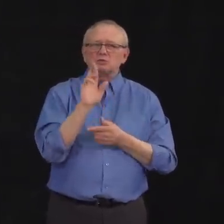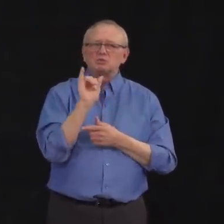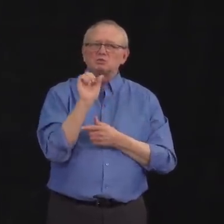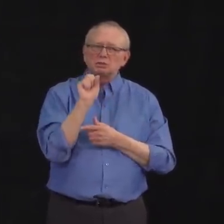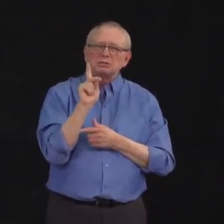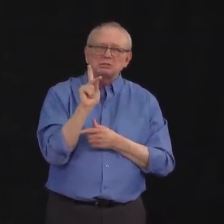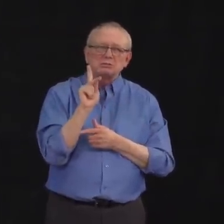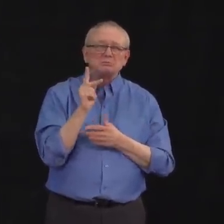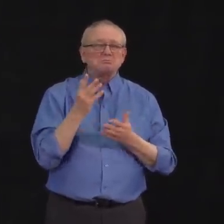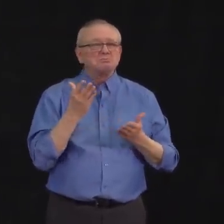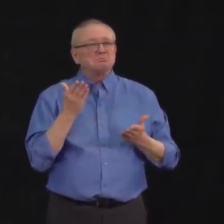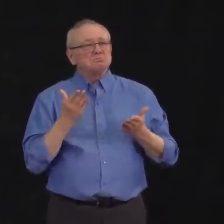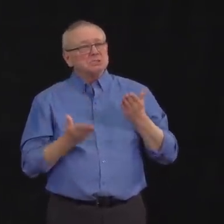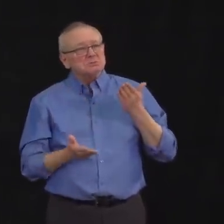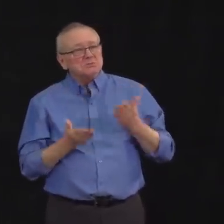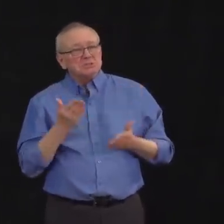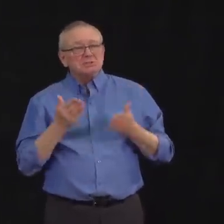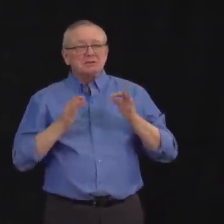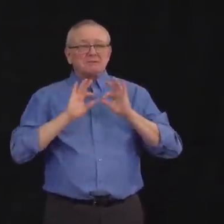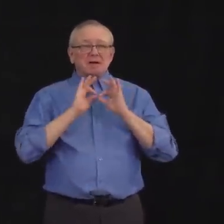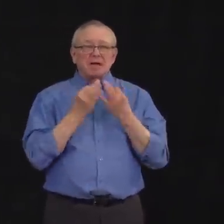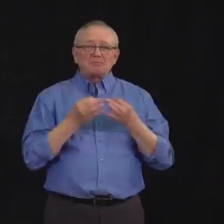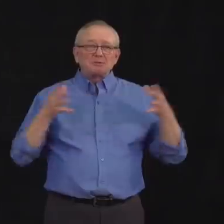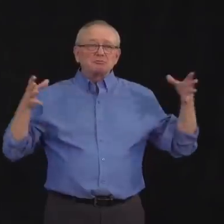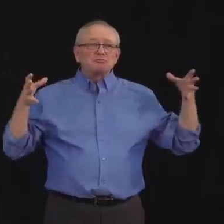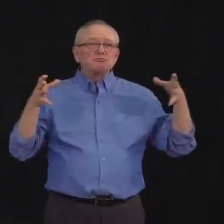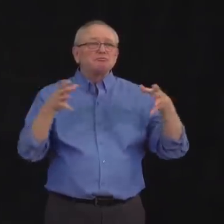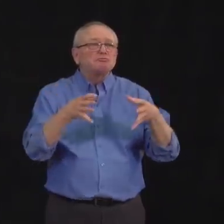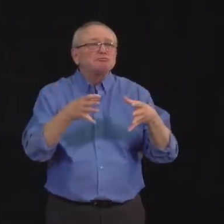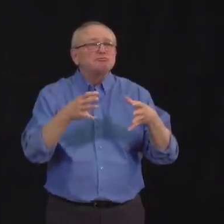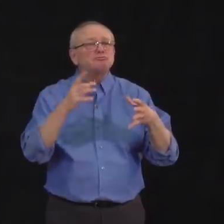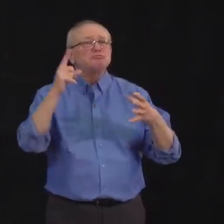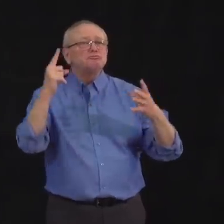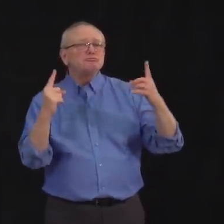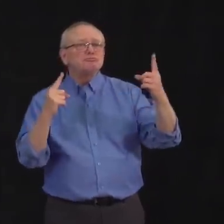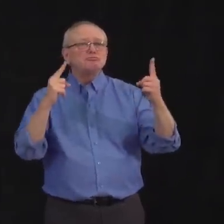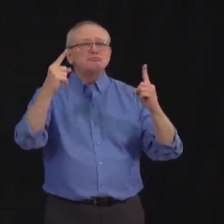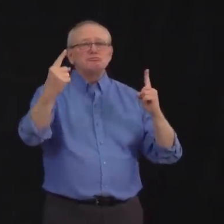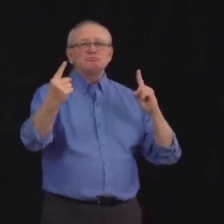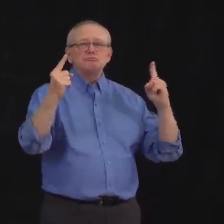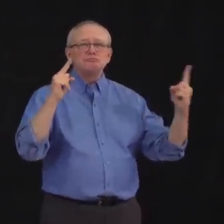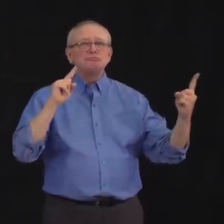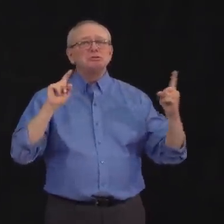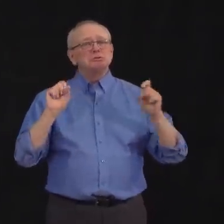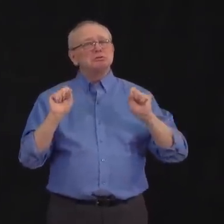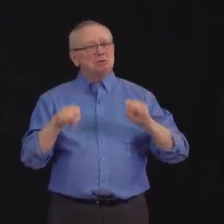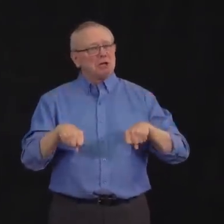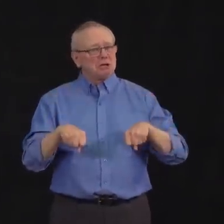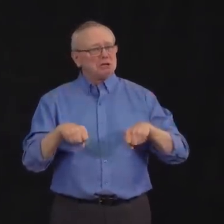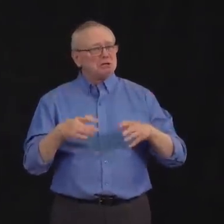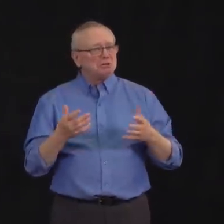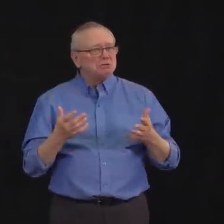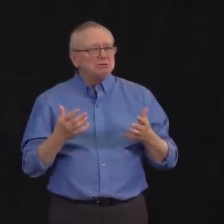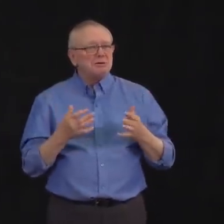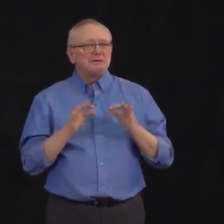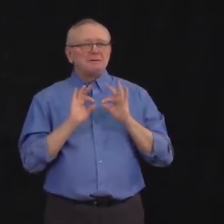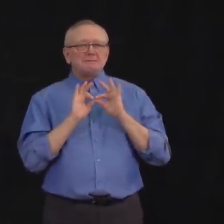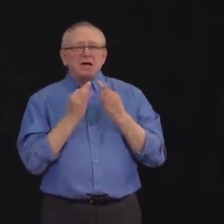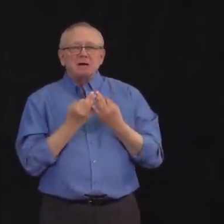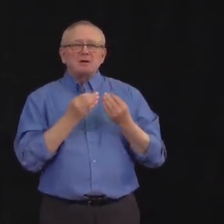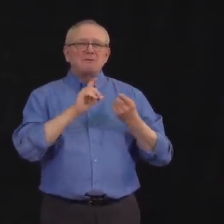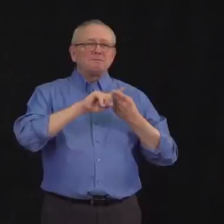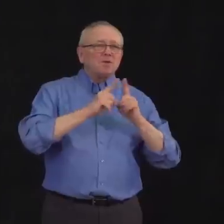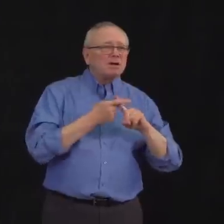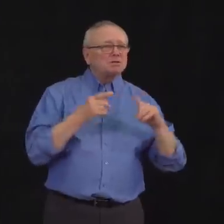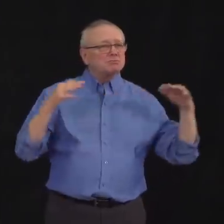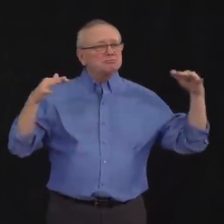again, ideally staying 2 meters apart from those who are not in the same household, then those kinds of gatherings with family or friends can take place